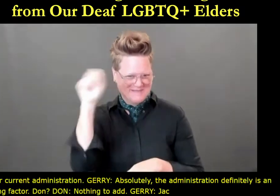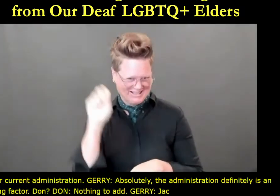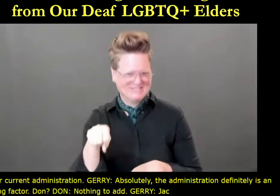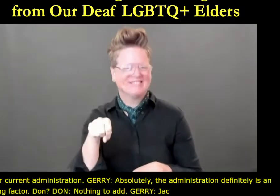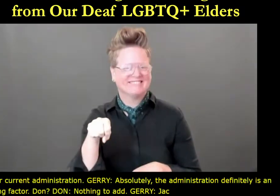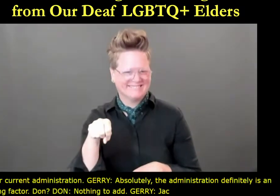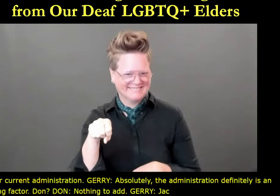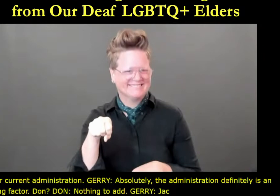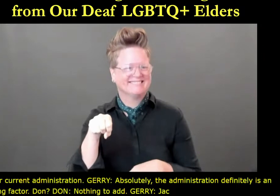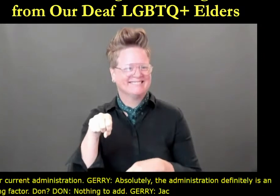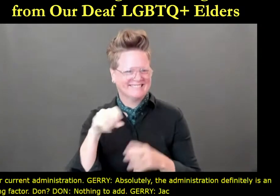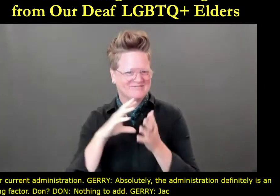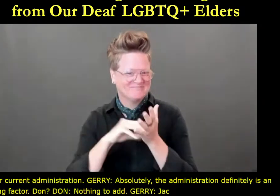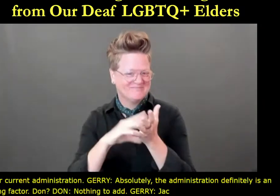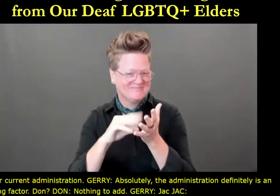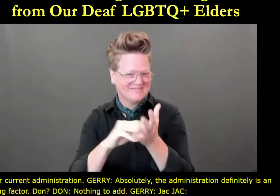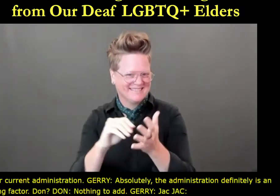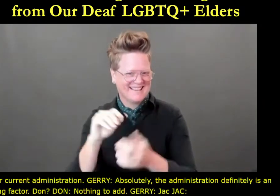my second semester of learning ASL.